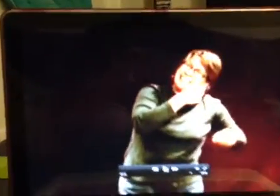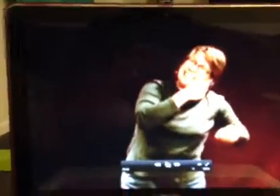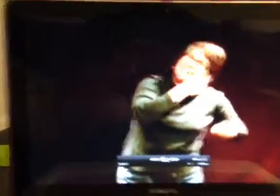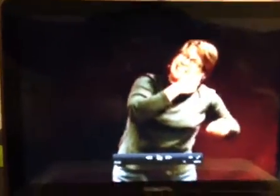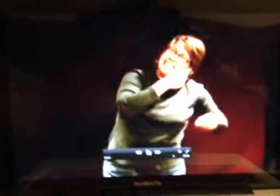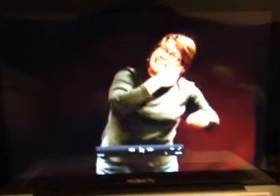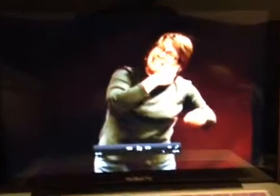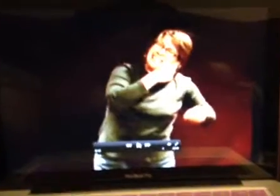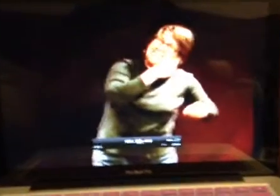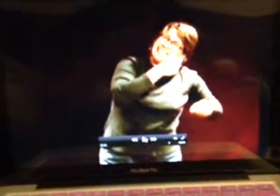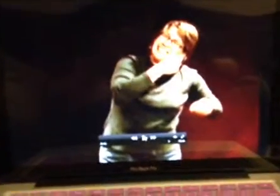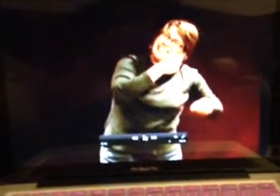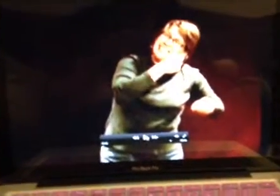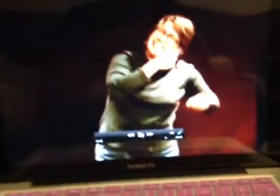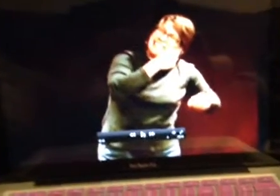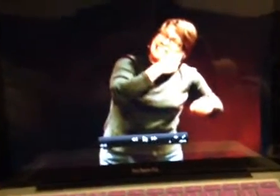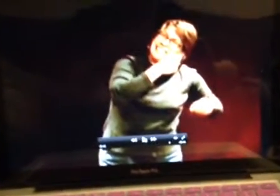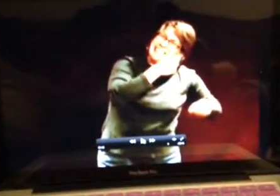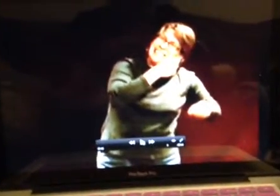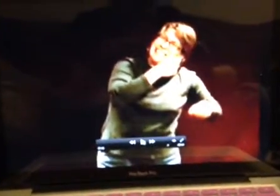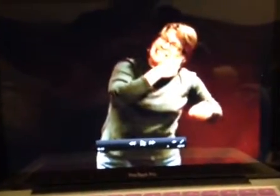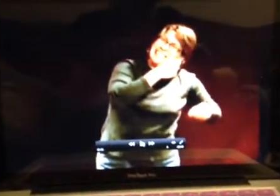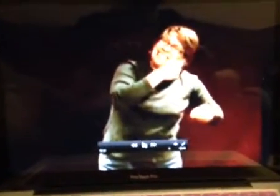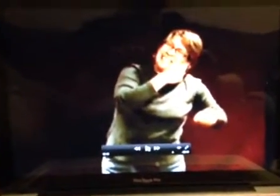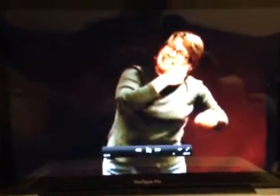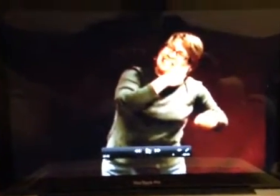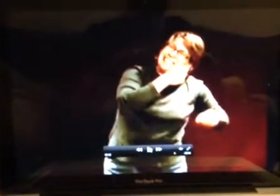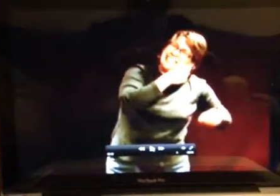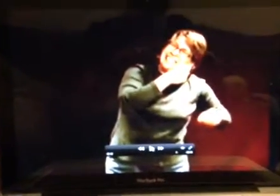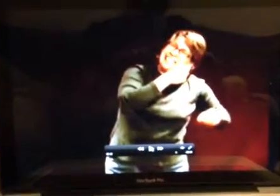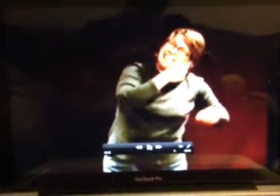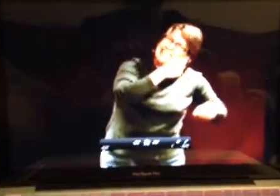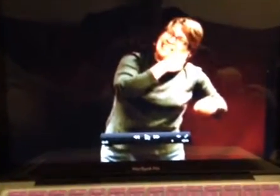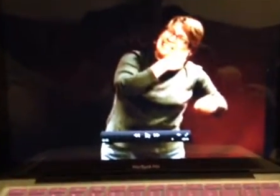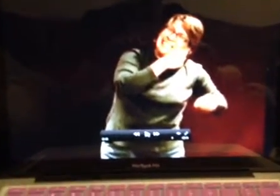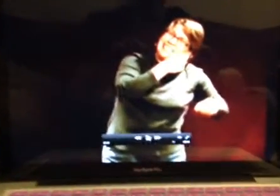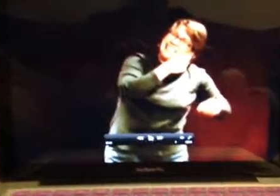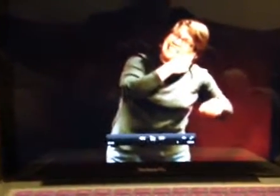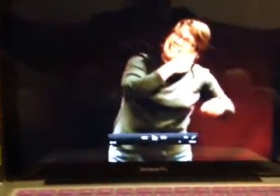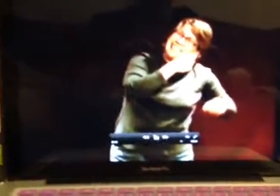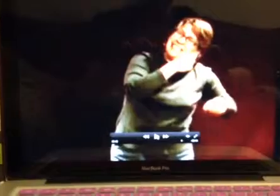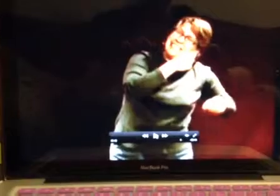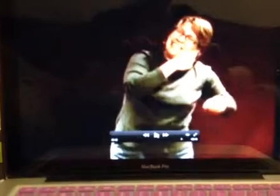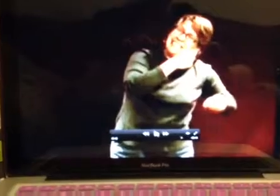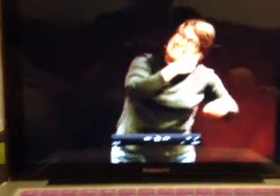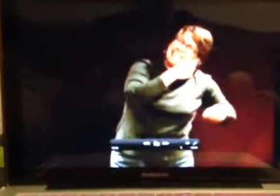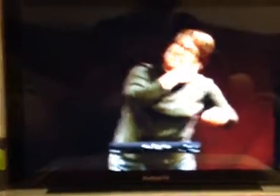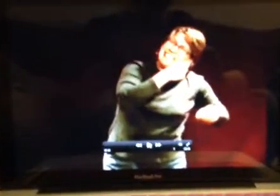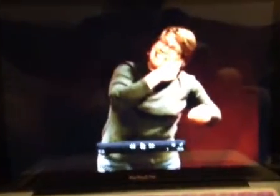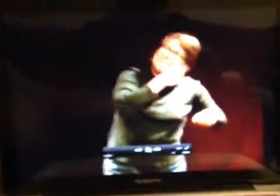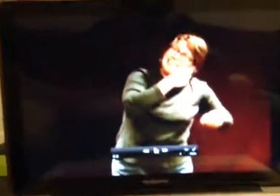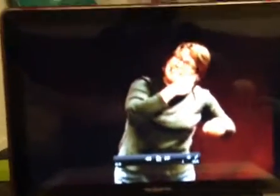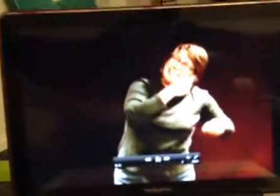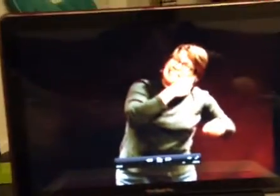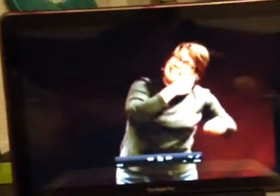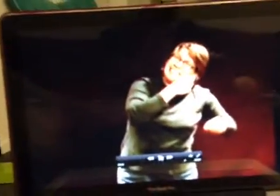So finally he moved up more towards the front to even out the weight of the boat, and he started to paddle, and